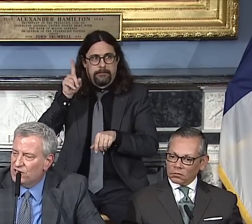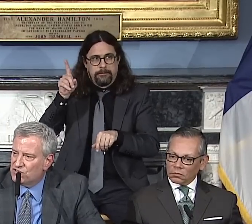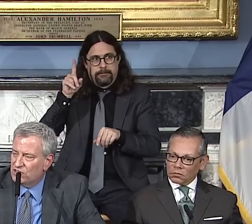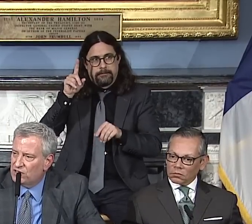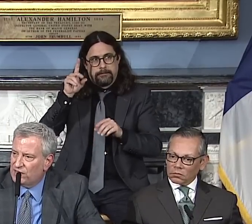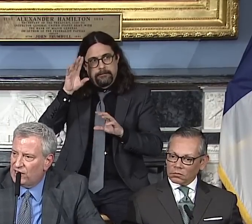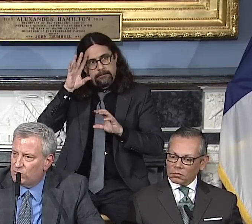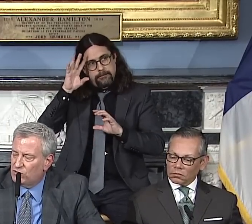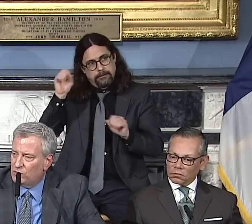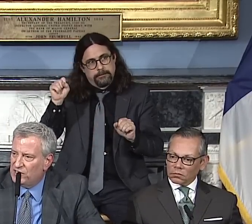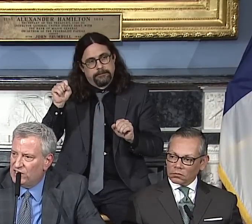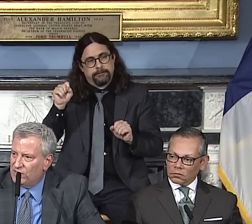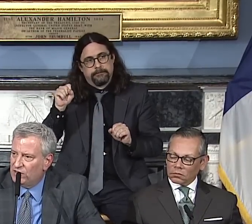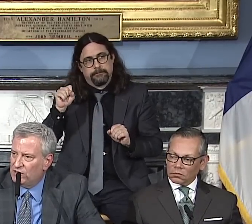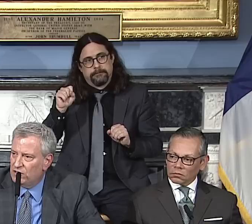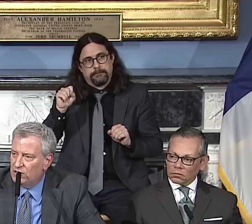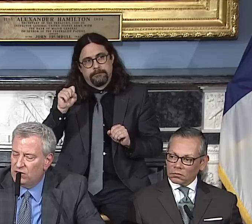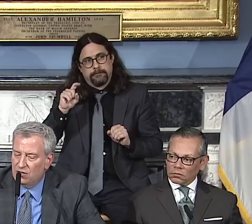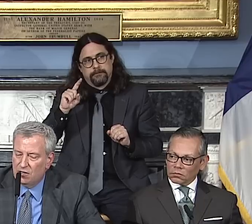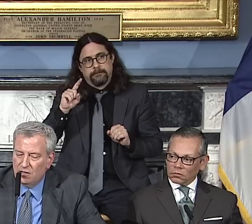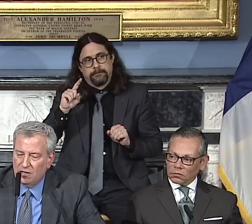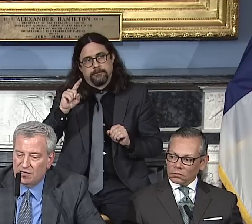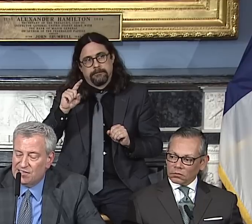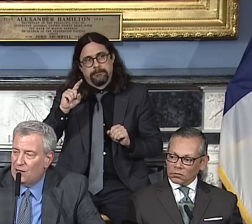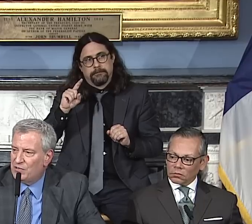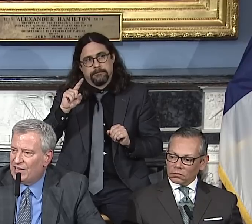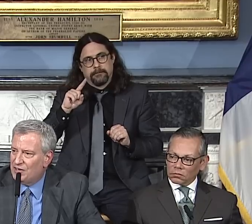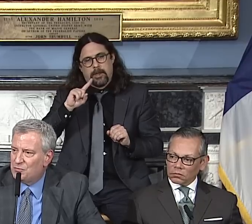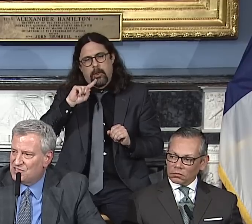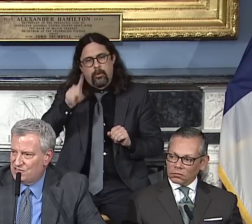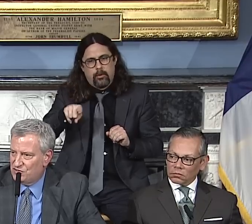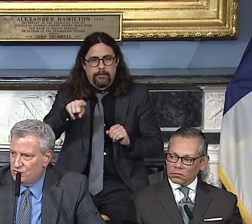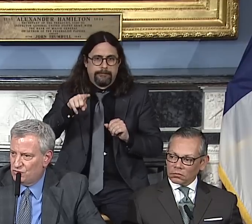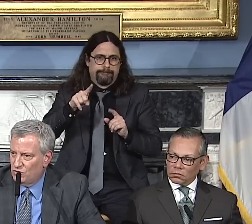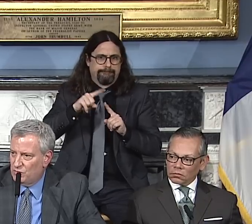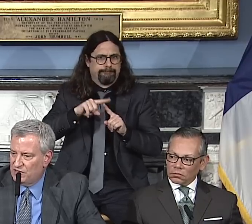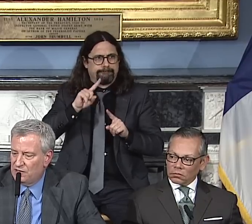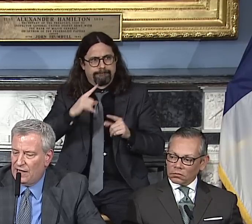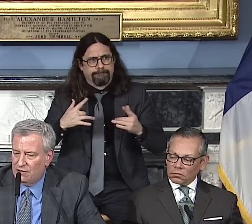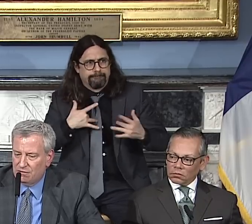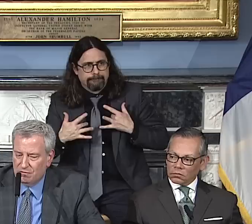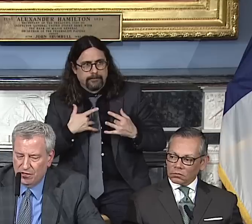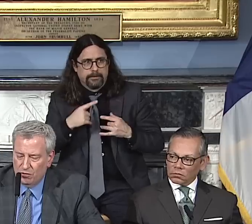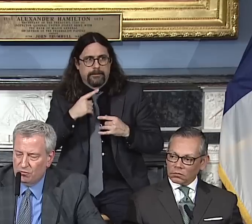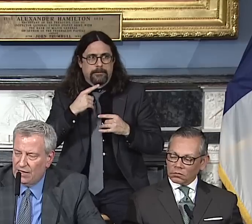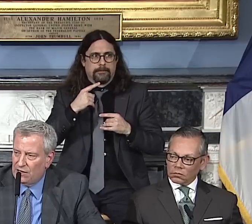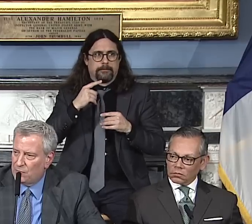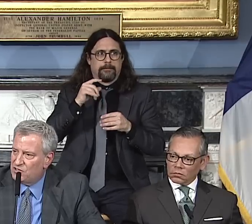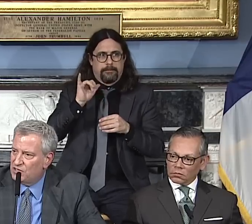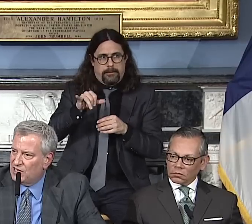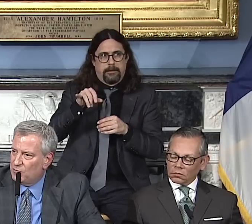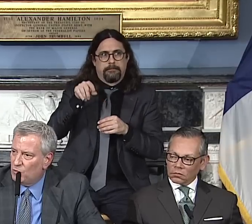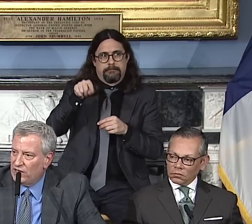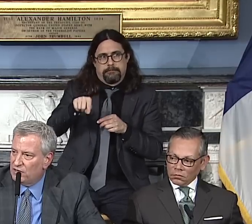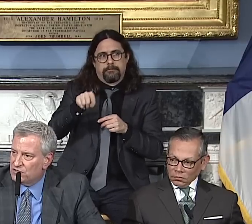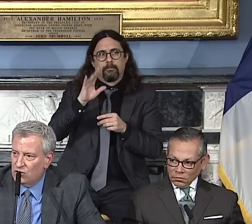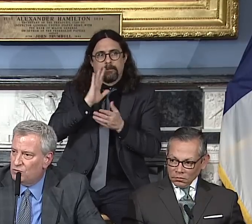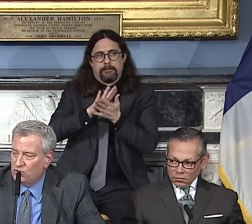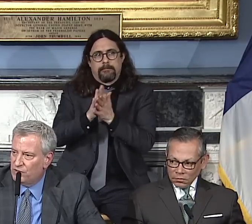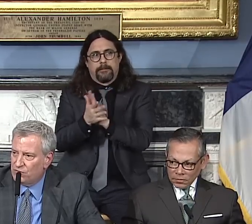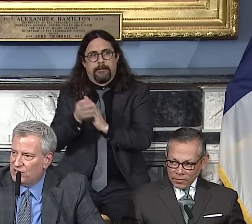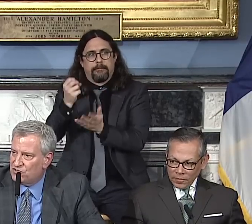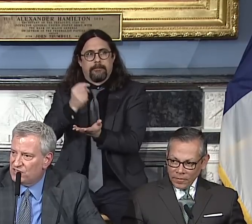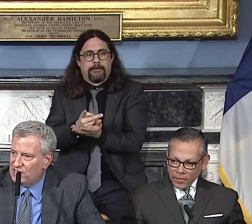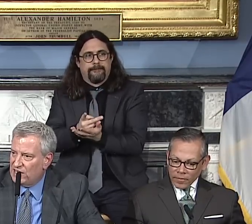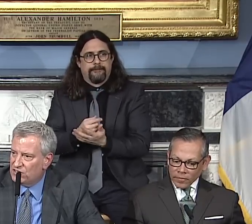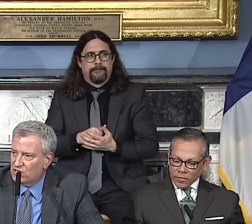wartime situation that approval be given. It's not, you can't do business as usual, but that opportunity came and went, and there's no